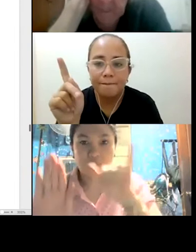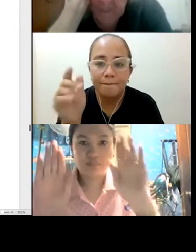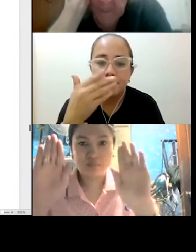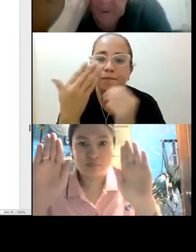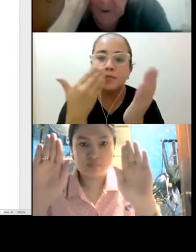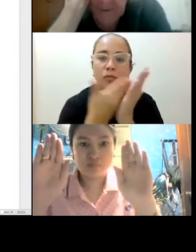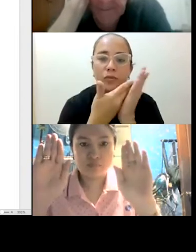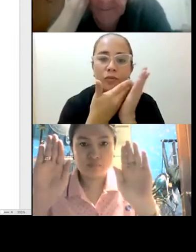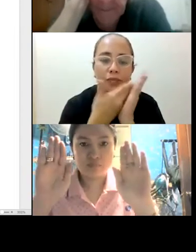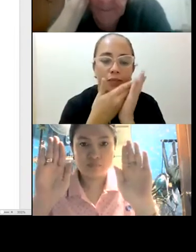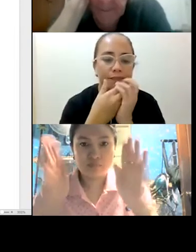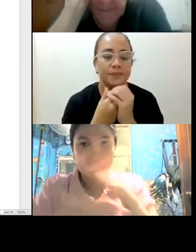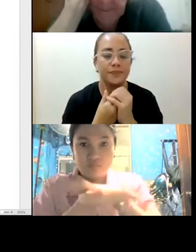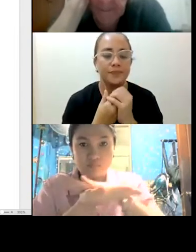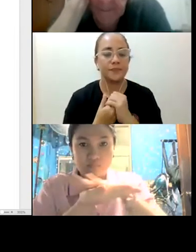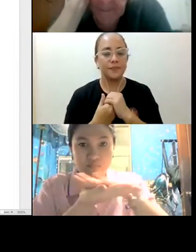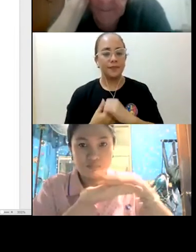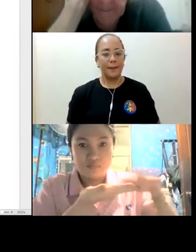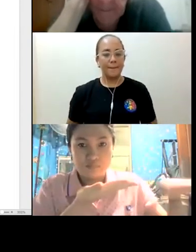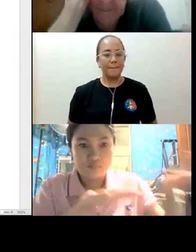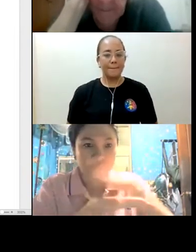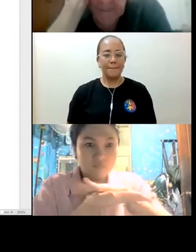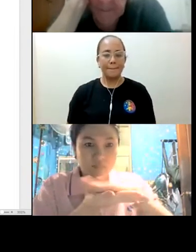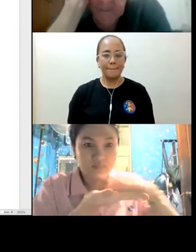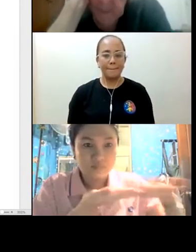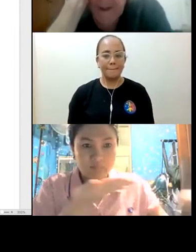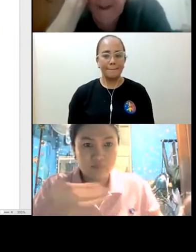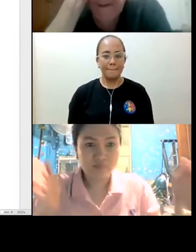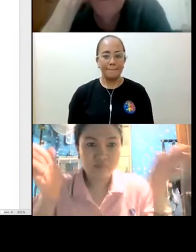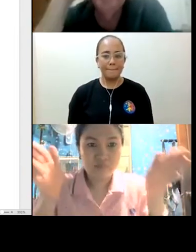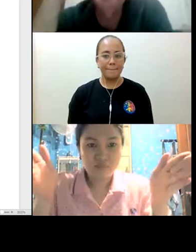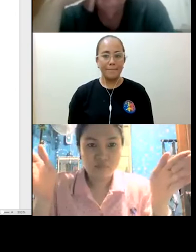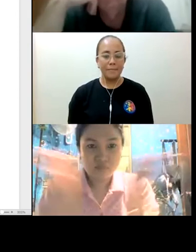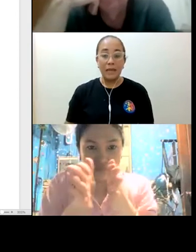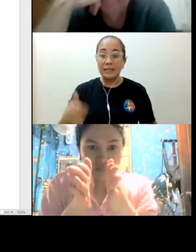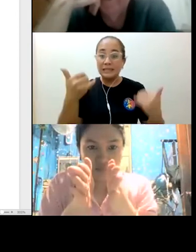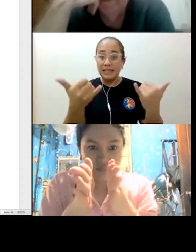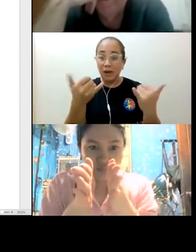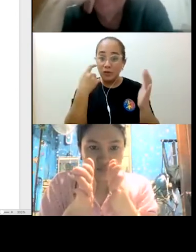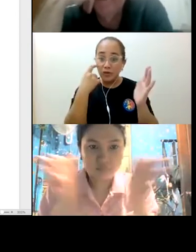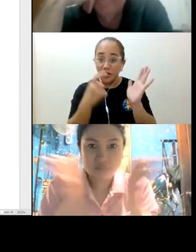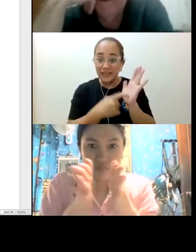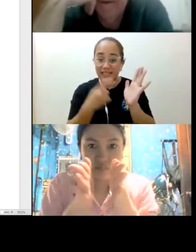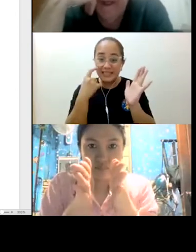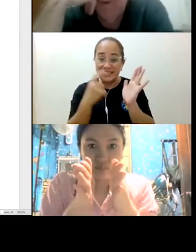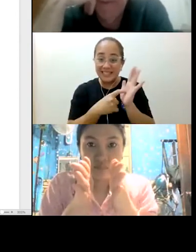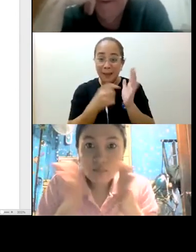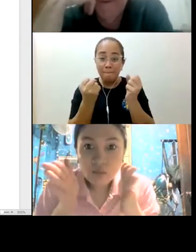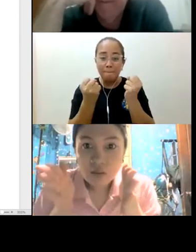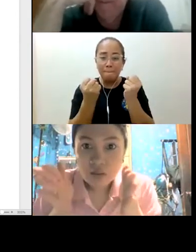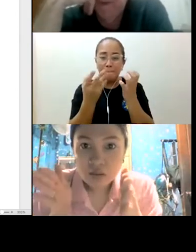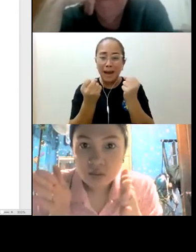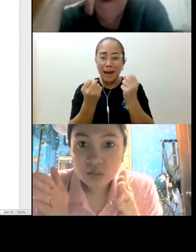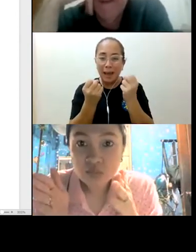Good. Good. Same hand shape. Okay, now you notice there will be a lot of these that will